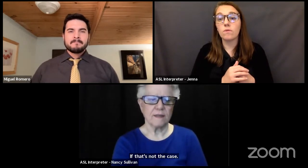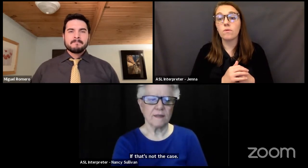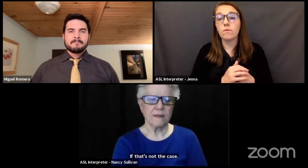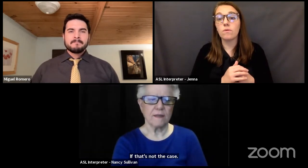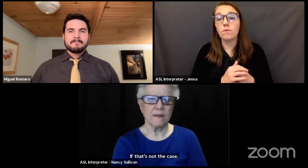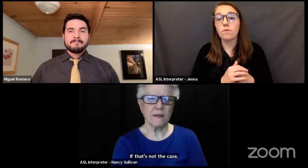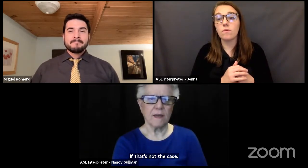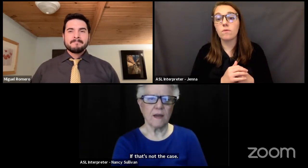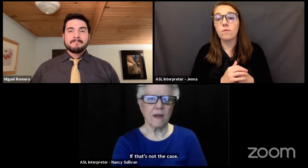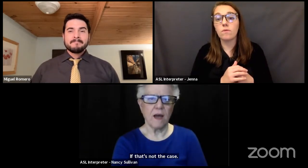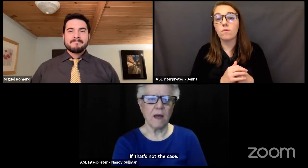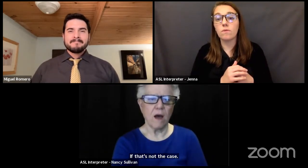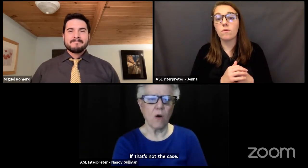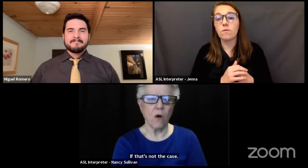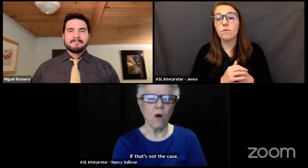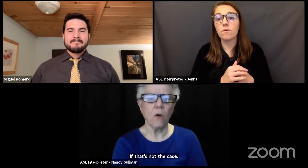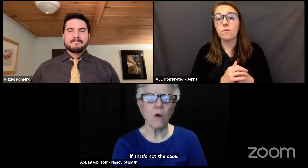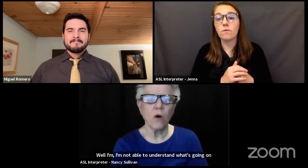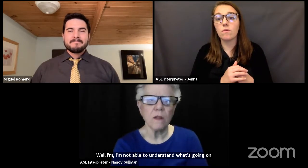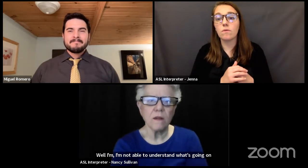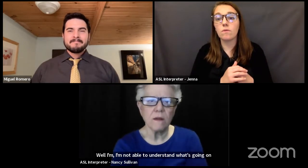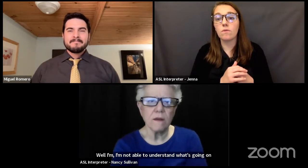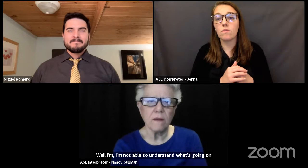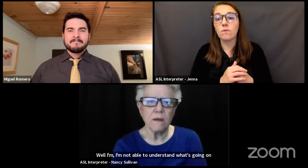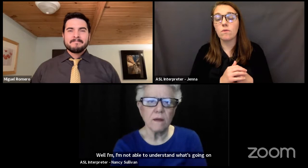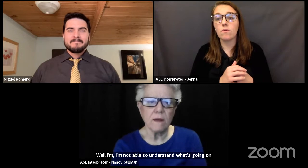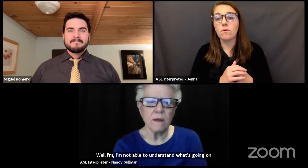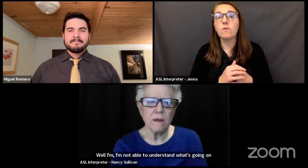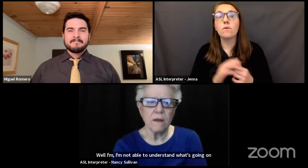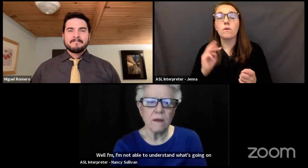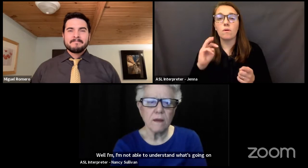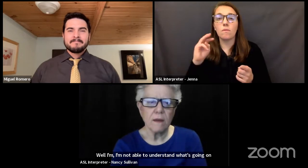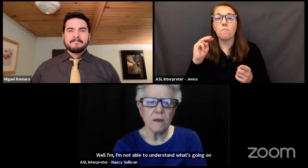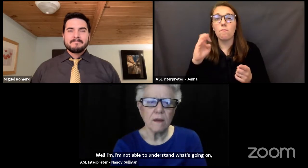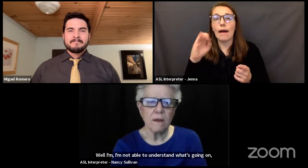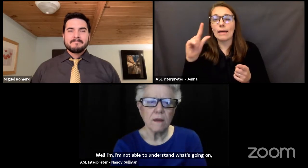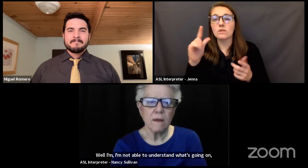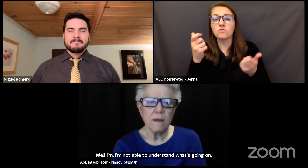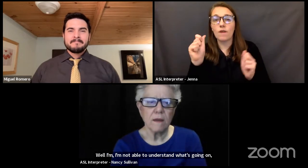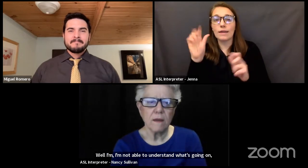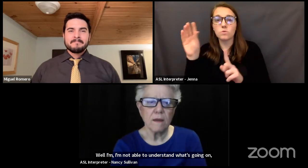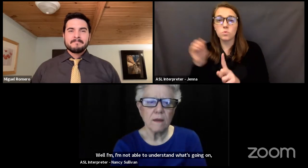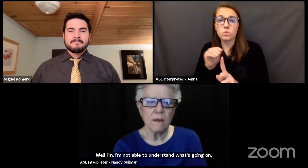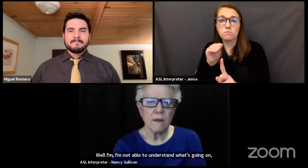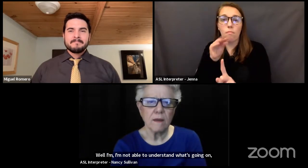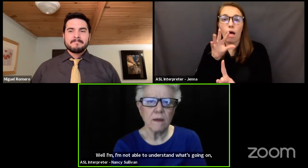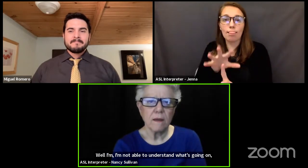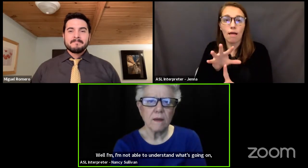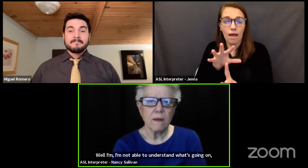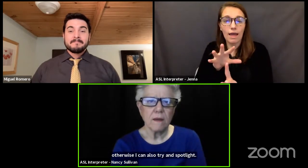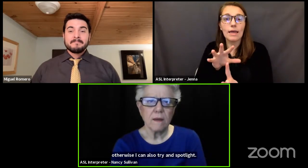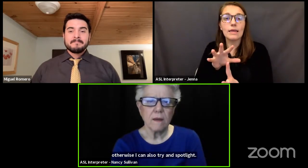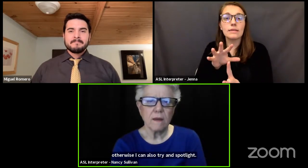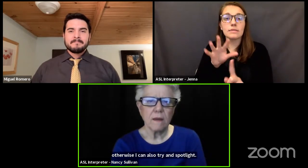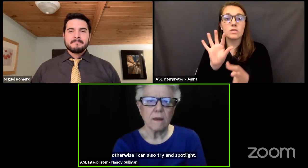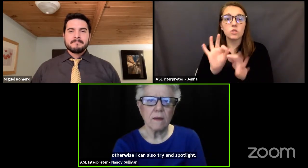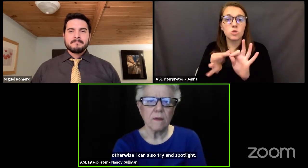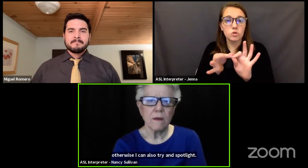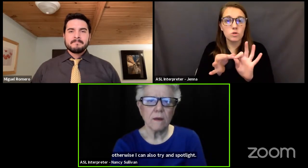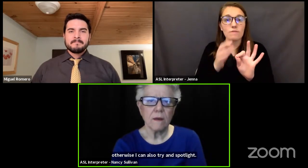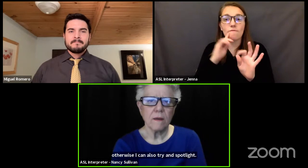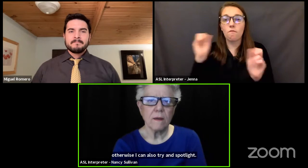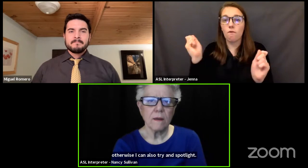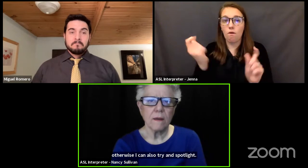well, I'm not able to understand what's going on. Otherwise, I can also try and spotlight Jenna for